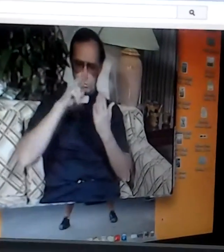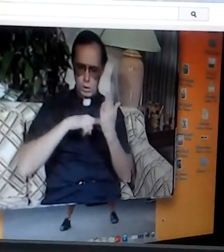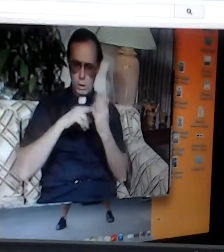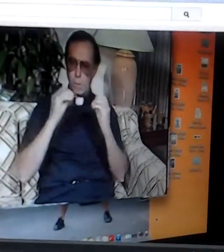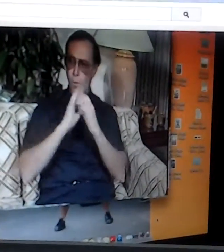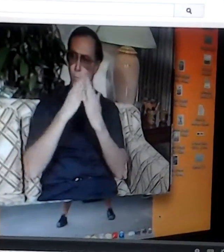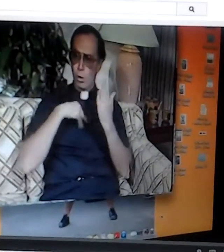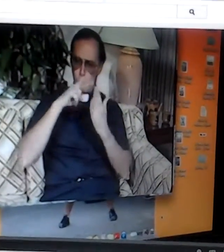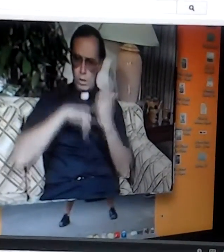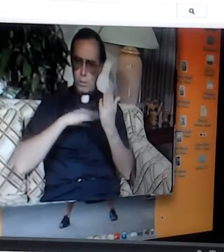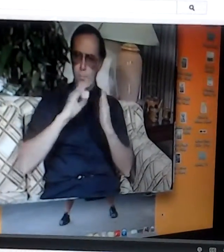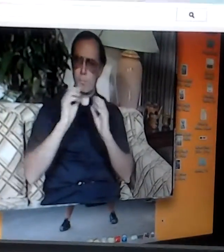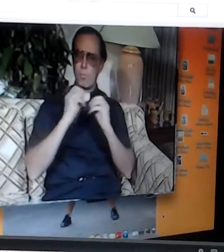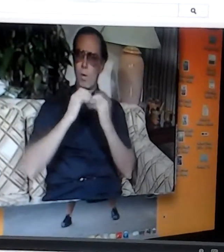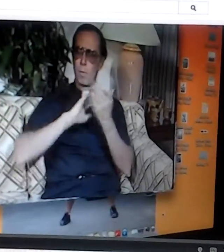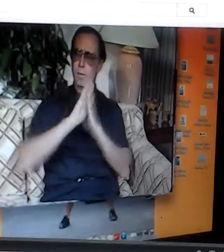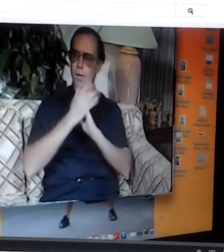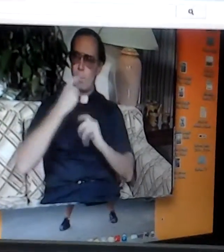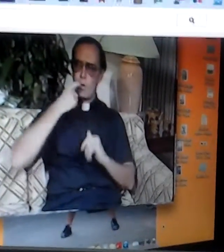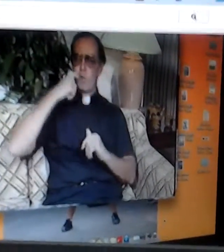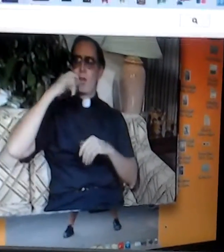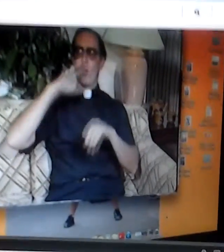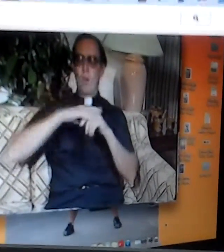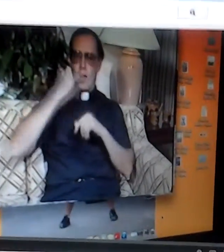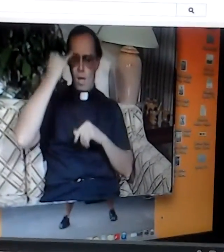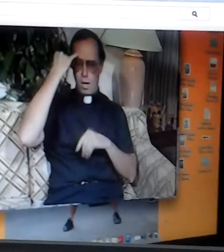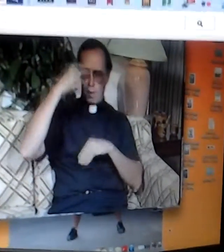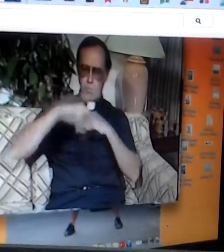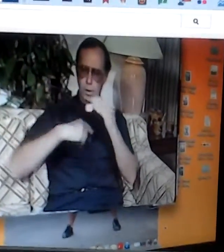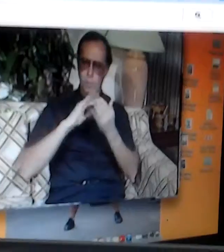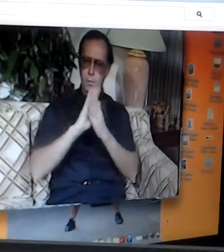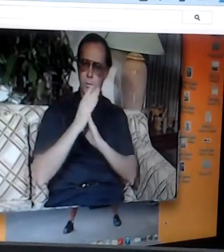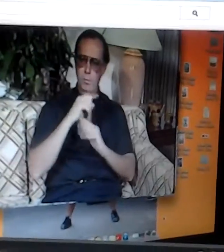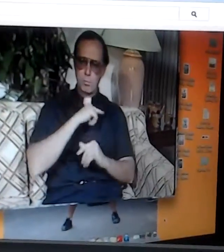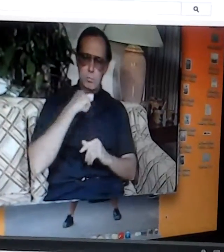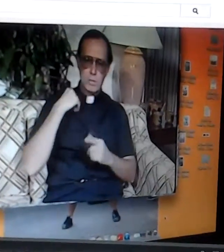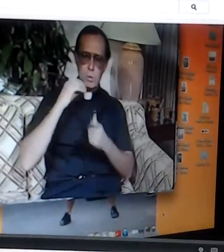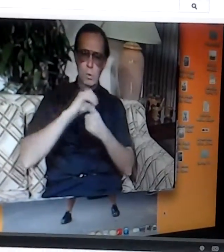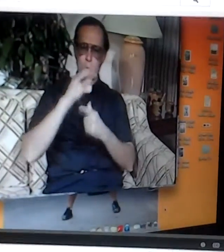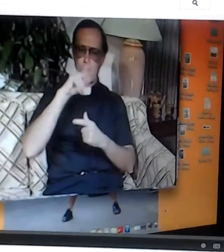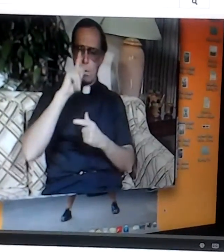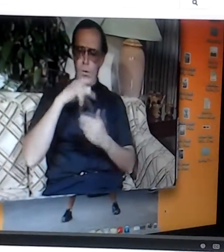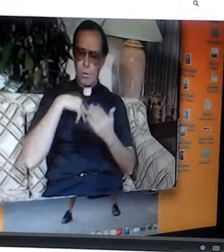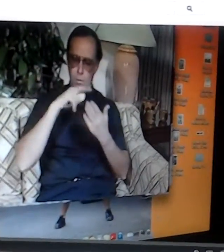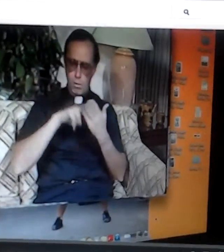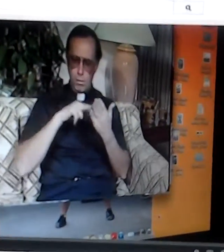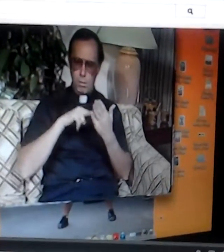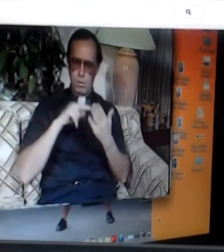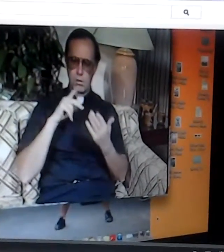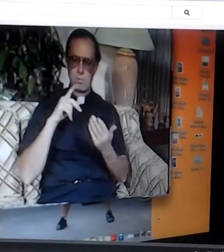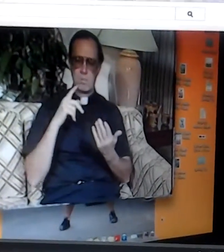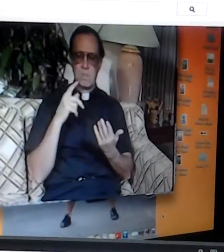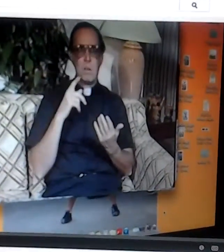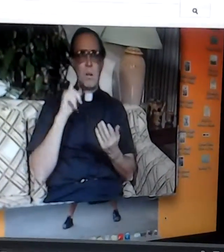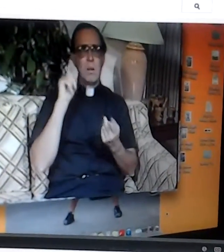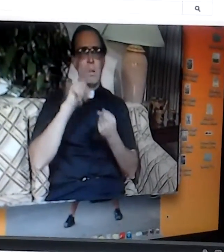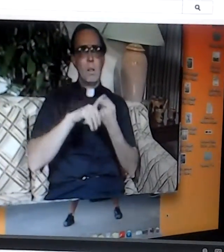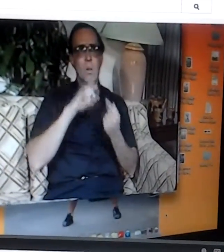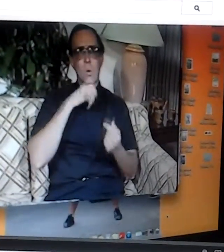I asked the nuns for more books about the religious life. I was hooked on the idea on becoming a